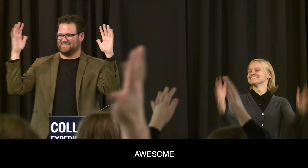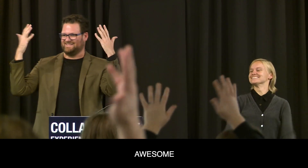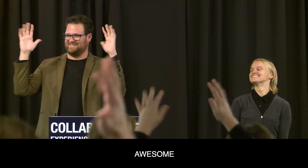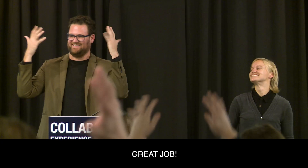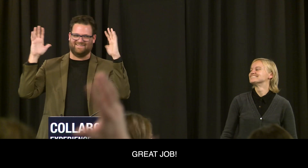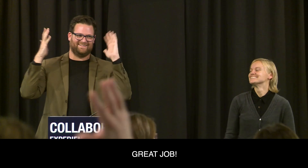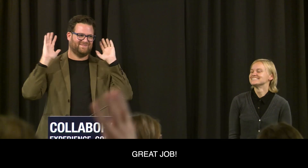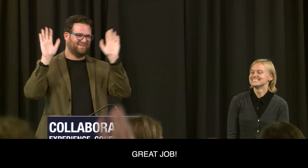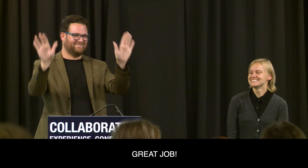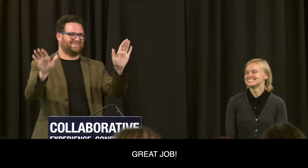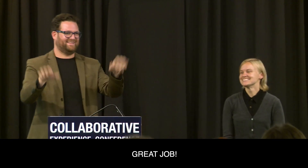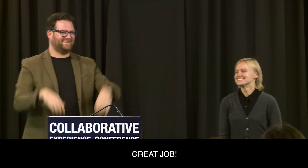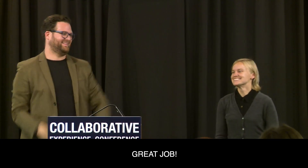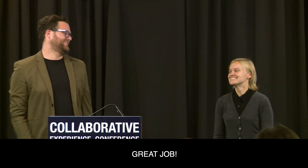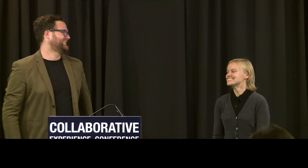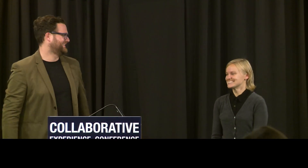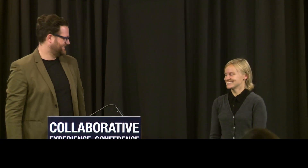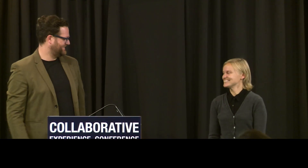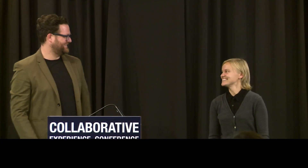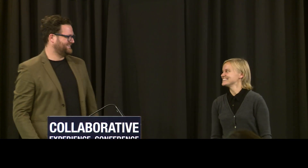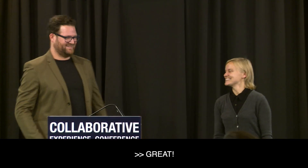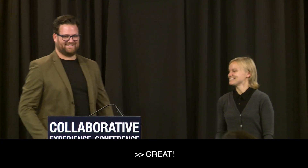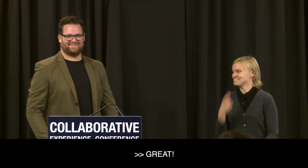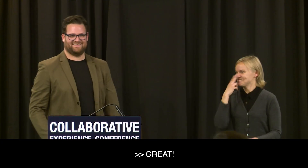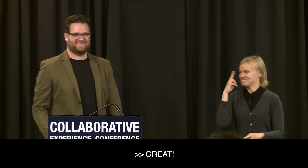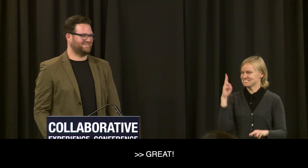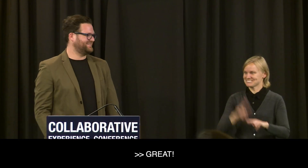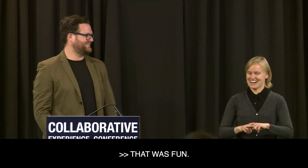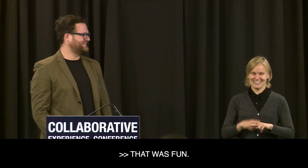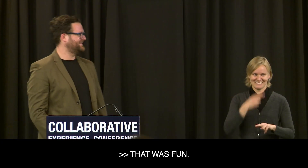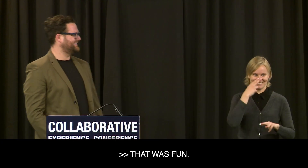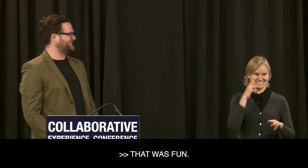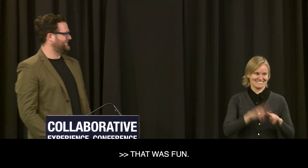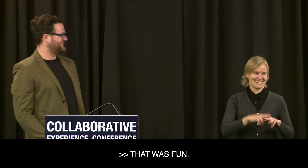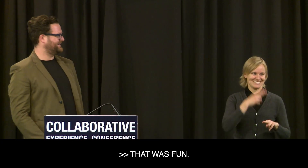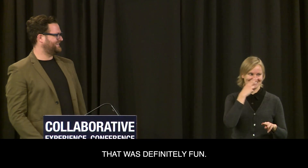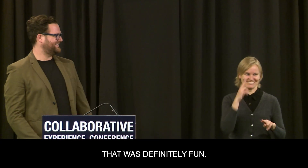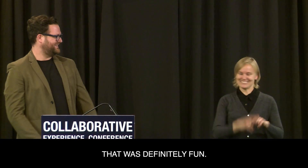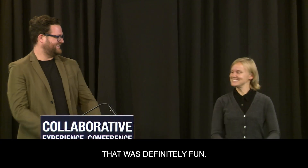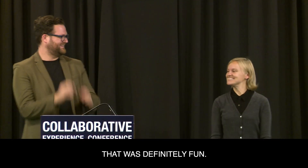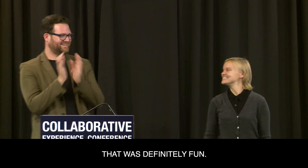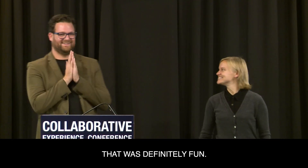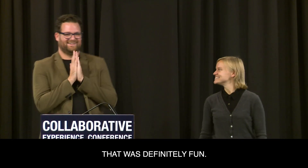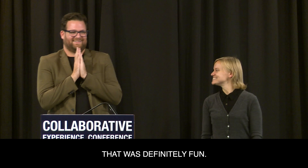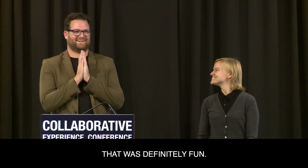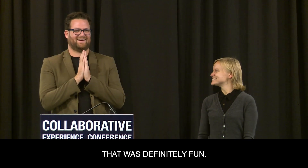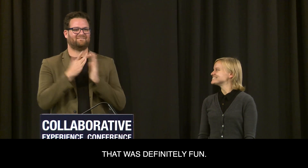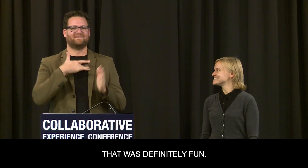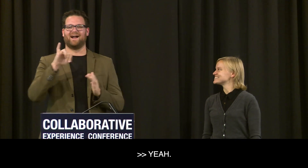Awesome. Great job. Great. That was fun. That was definitely fun. Yeah.